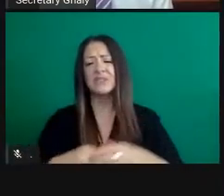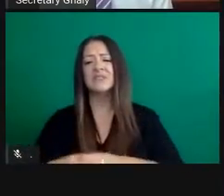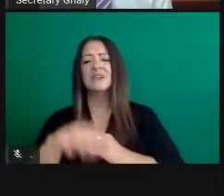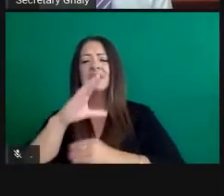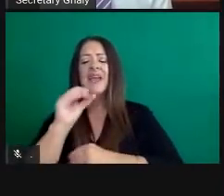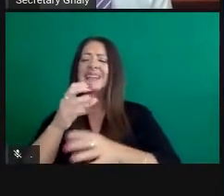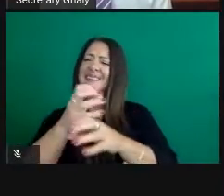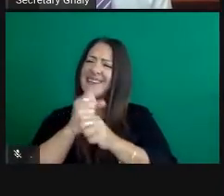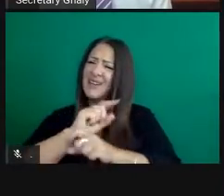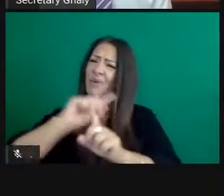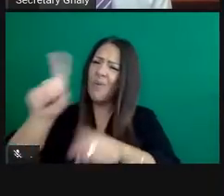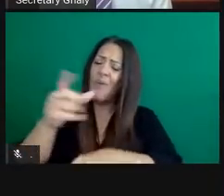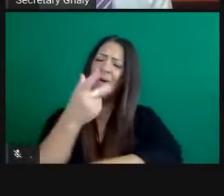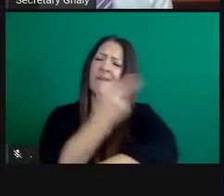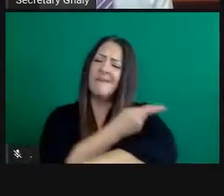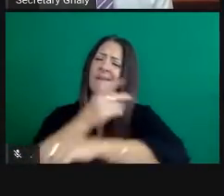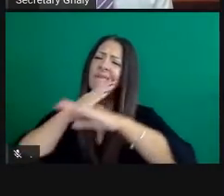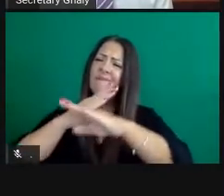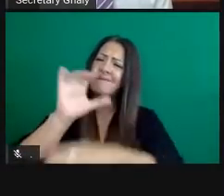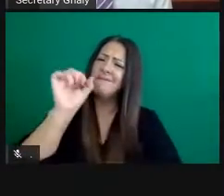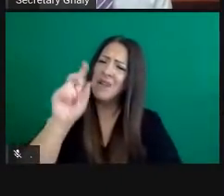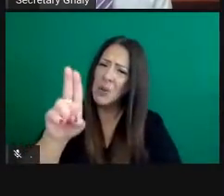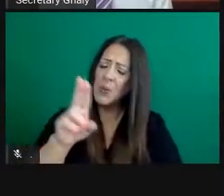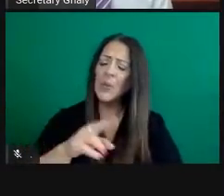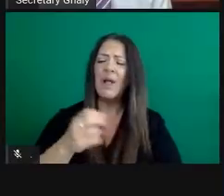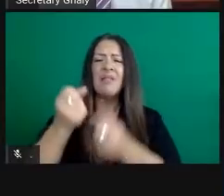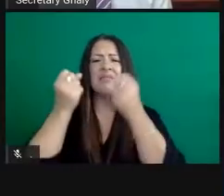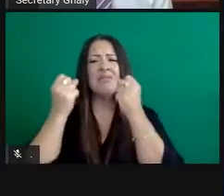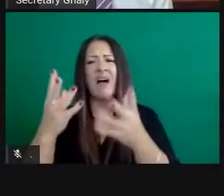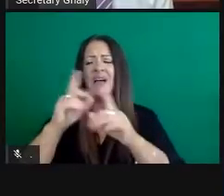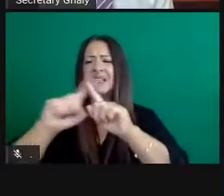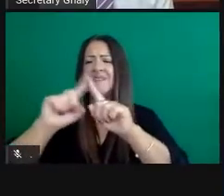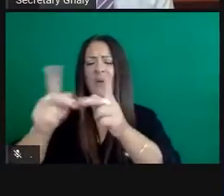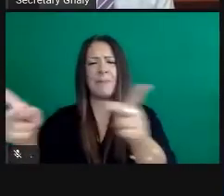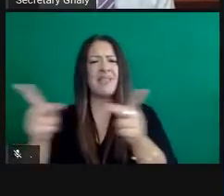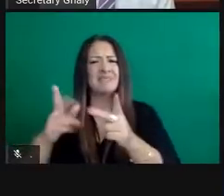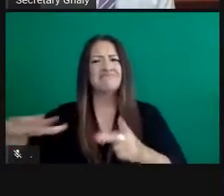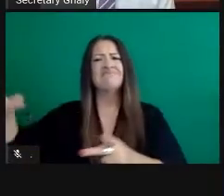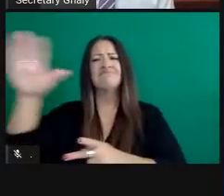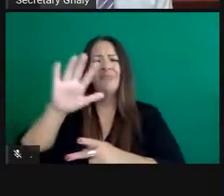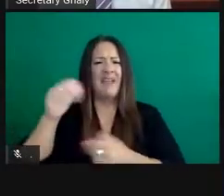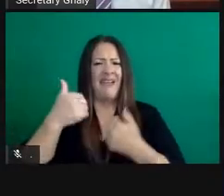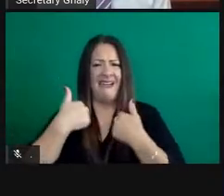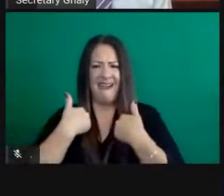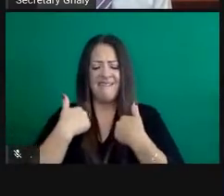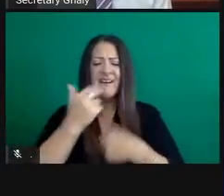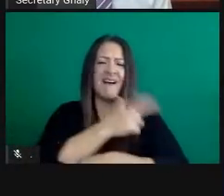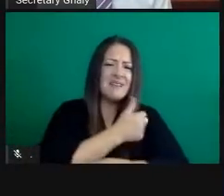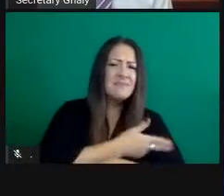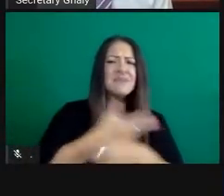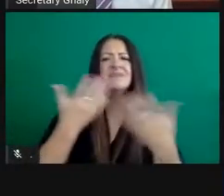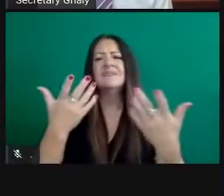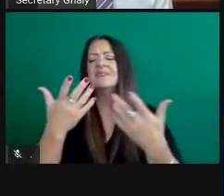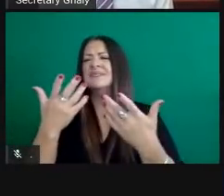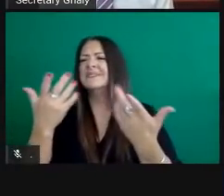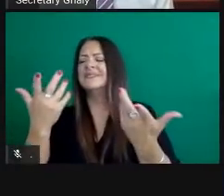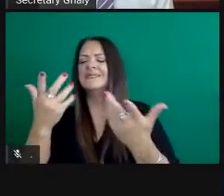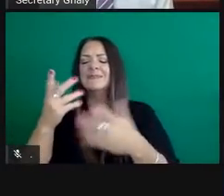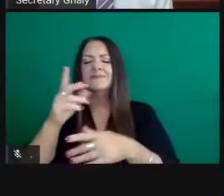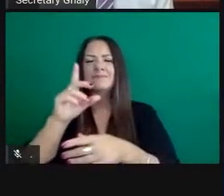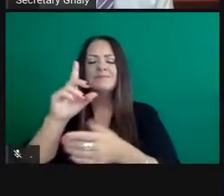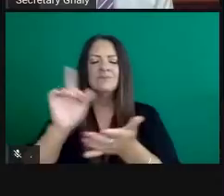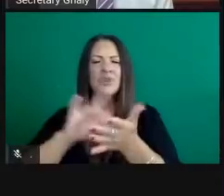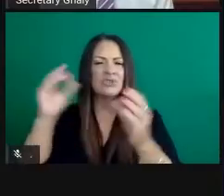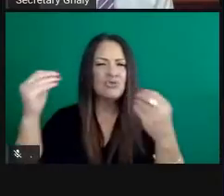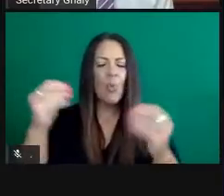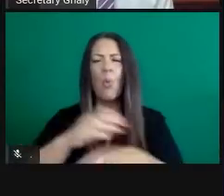of large providers have sufficient flu shots. We now have a lot of the smaller providers. Your own personal physician